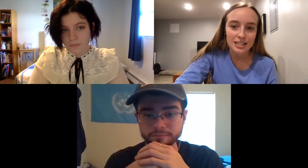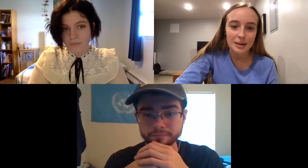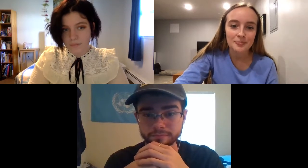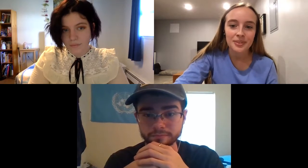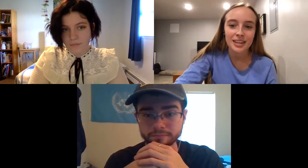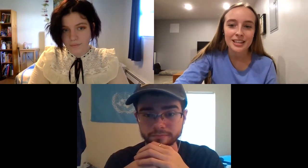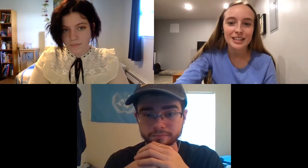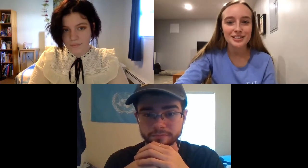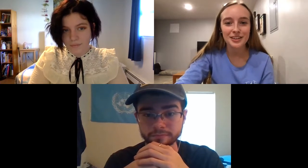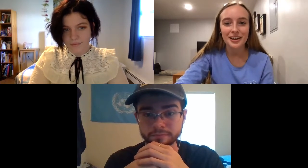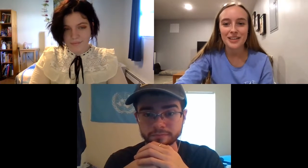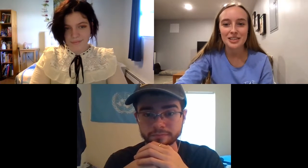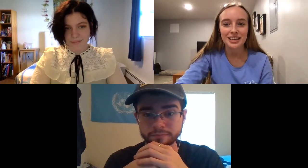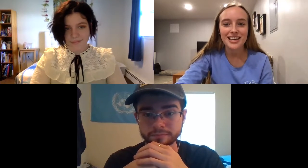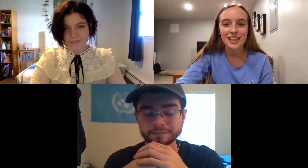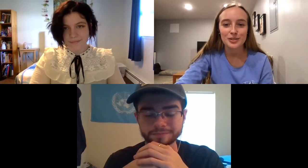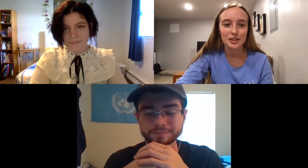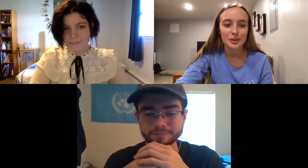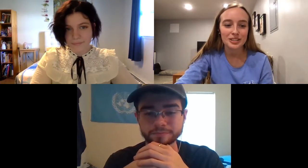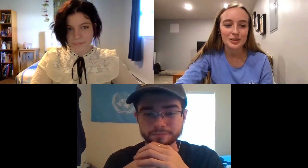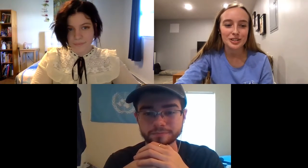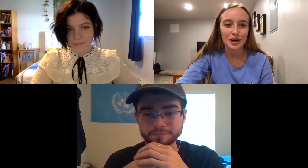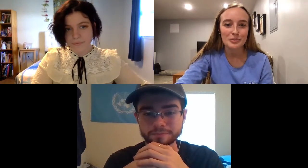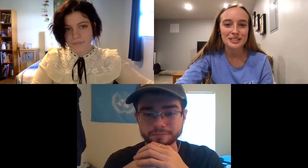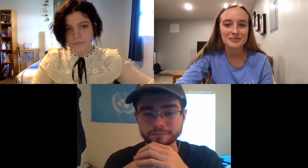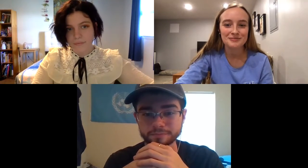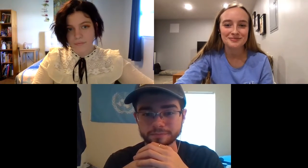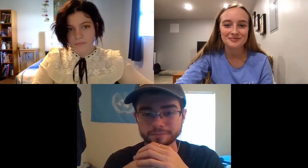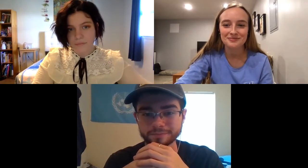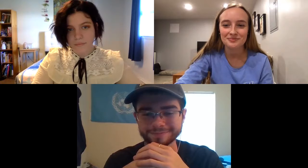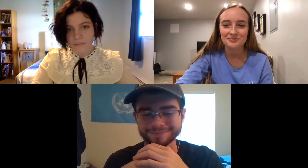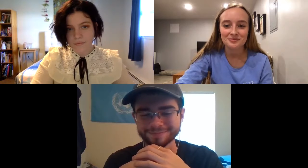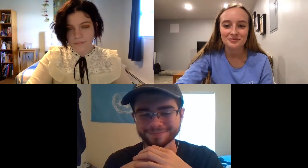% of the time. So yeah, I think that's a good way to describe it.